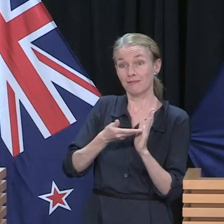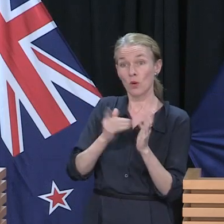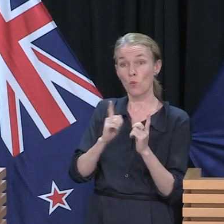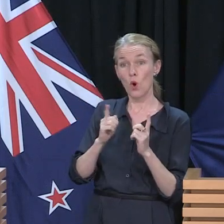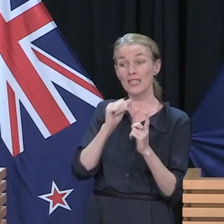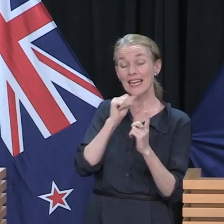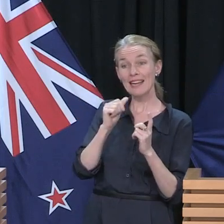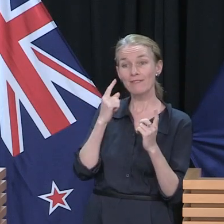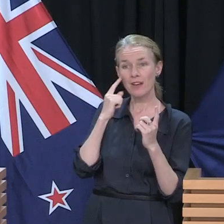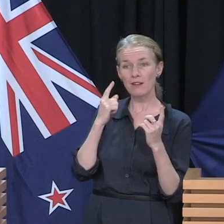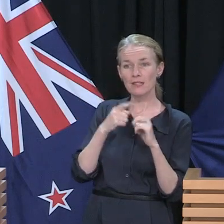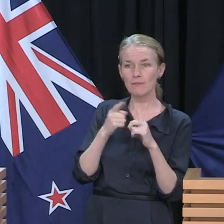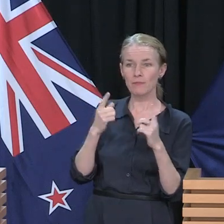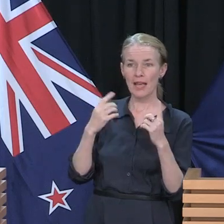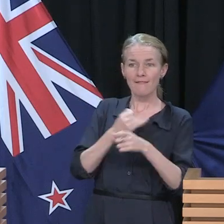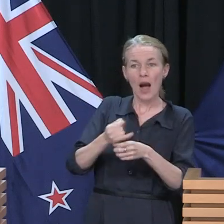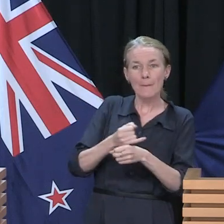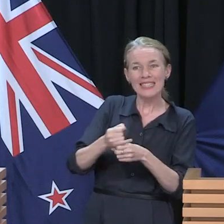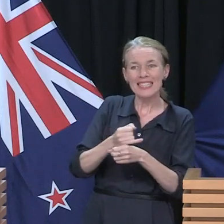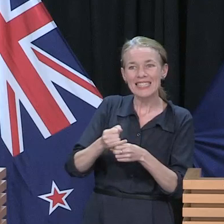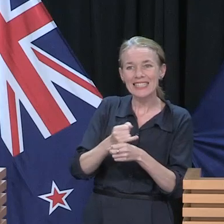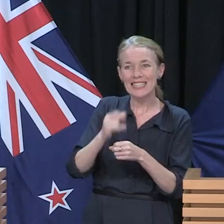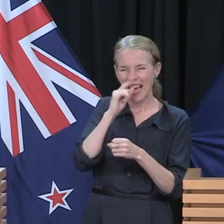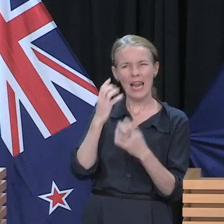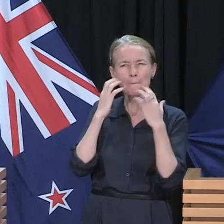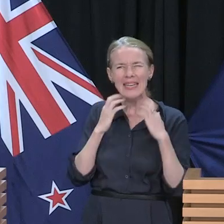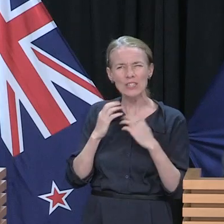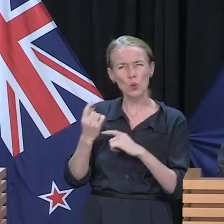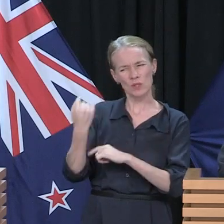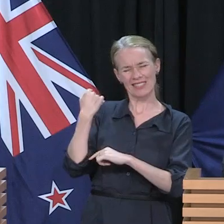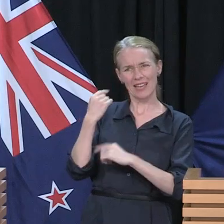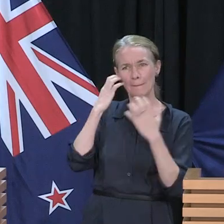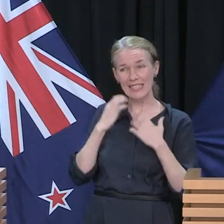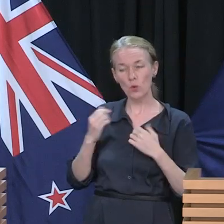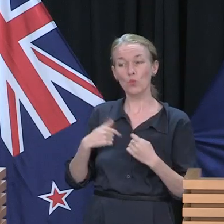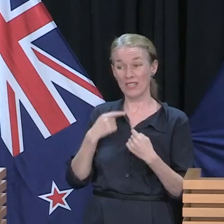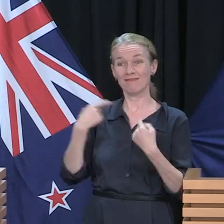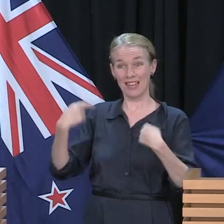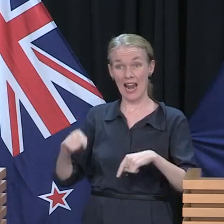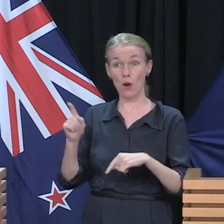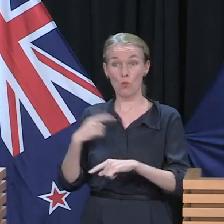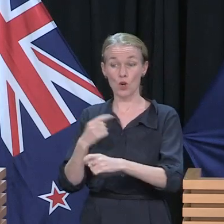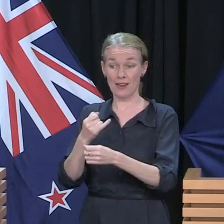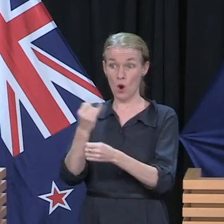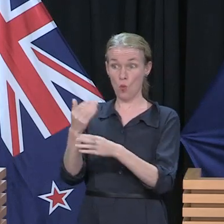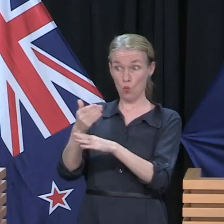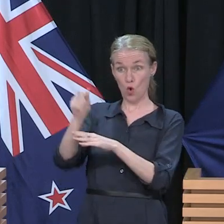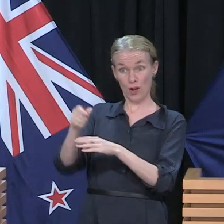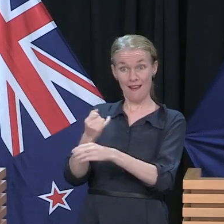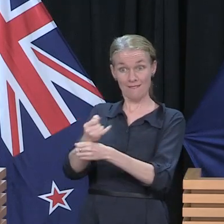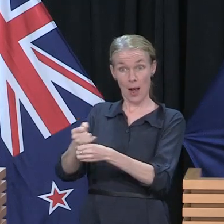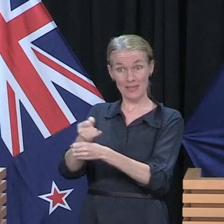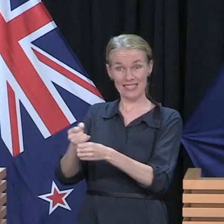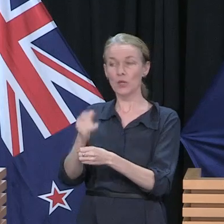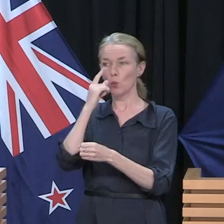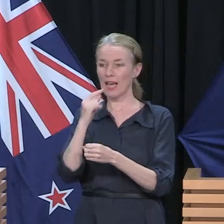information if they give an occupational health nurse gives someone an influenza vaccine out in their workplace.